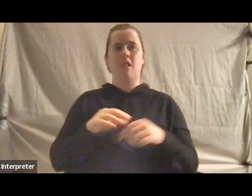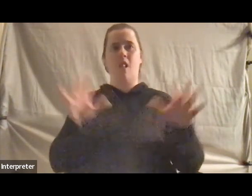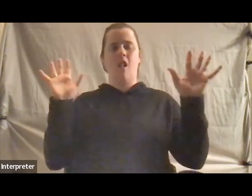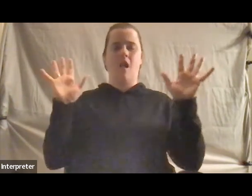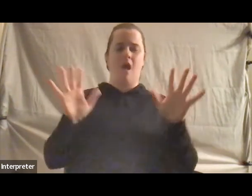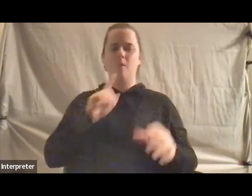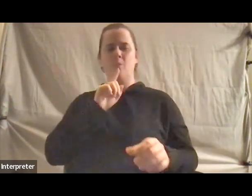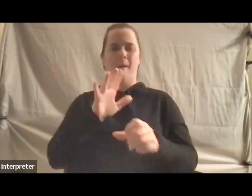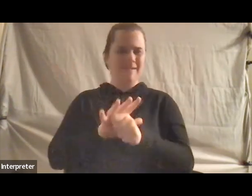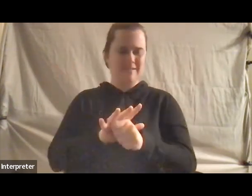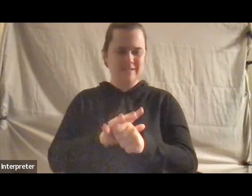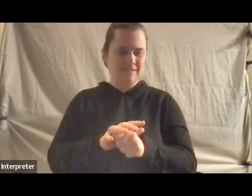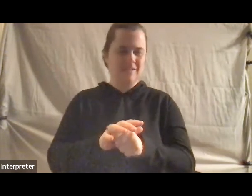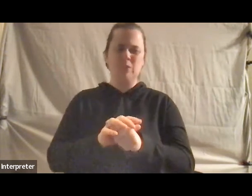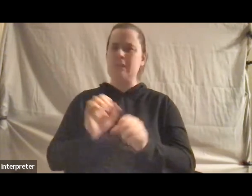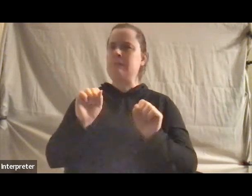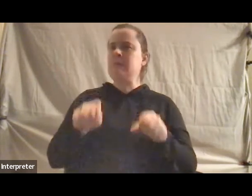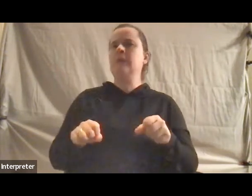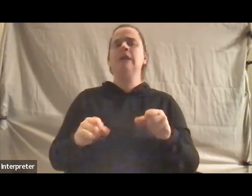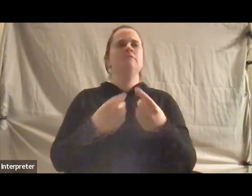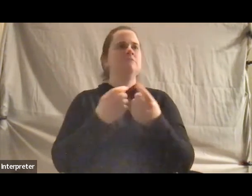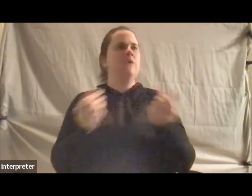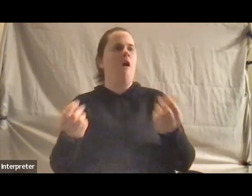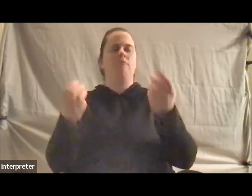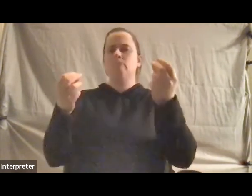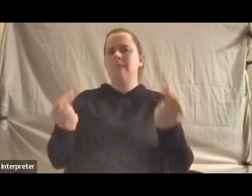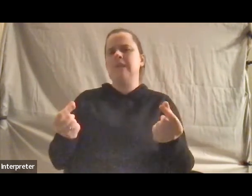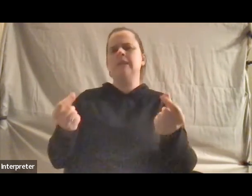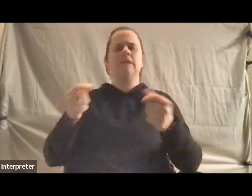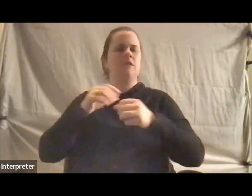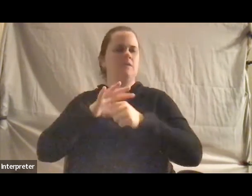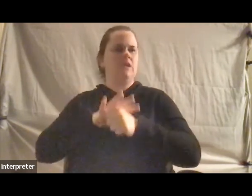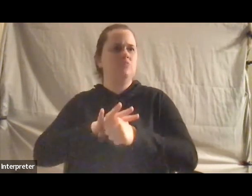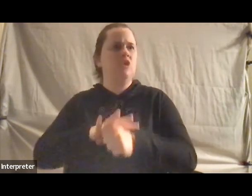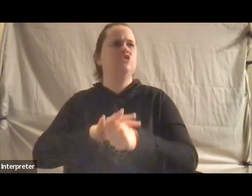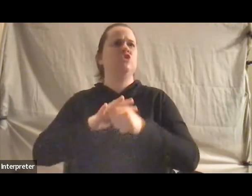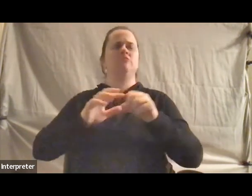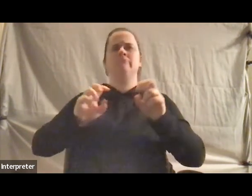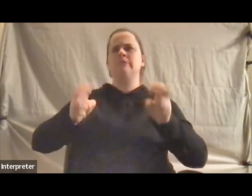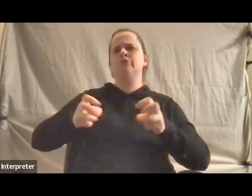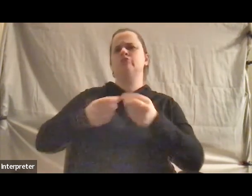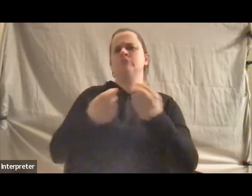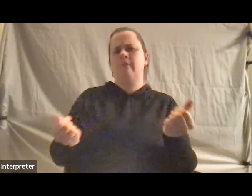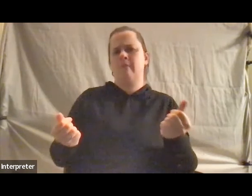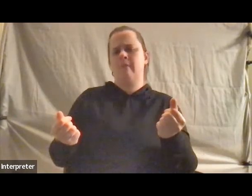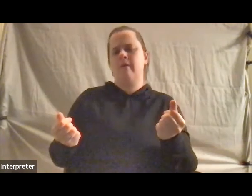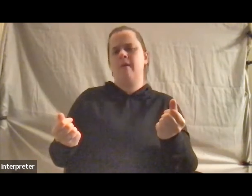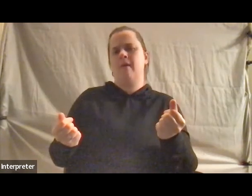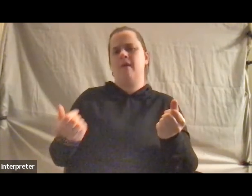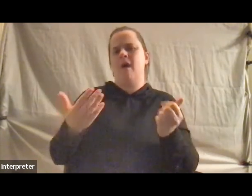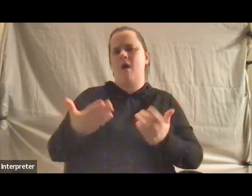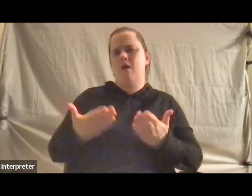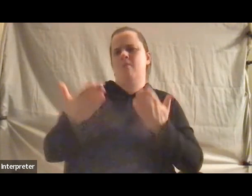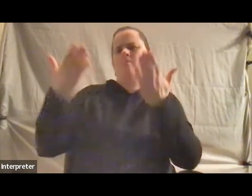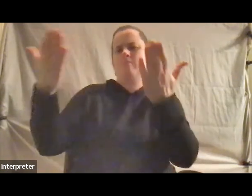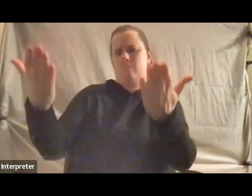that we could easily and immediately solve the pressing issues facing our community, I delivered what I vowed I